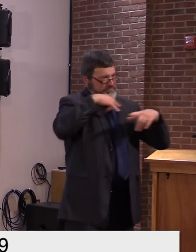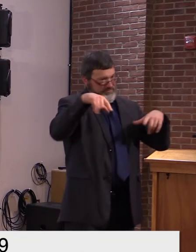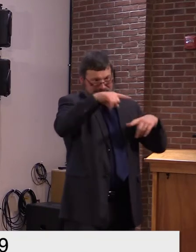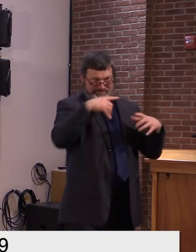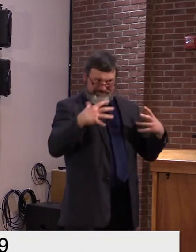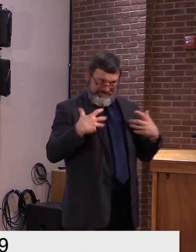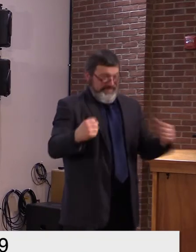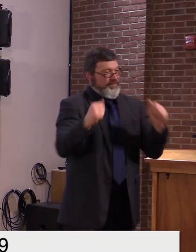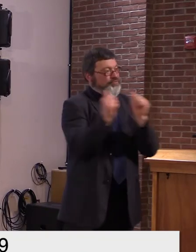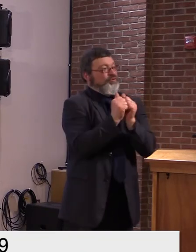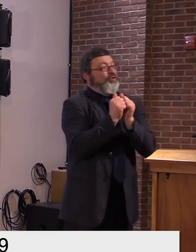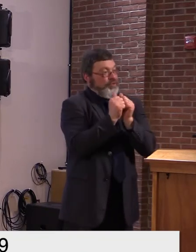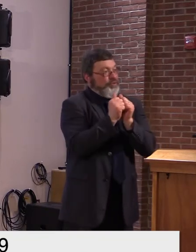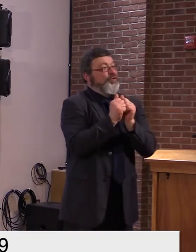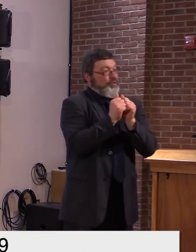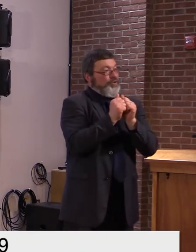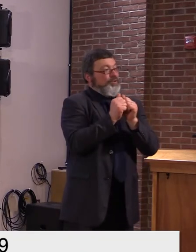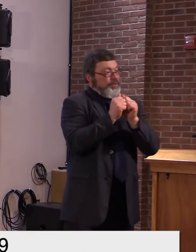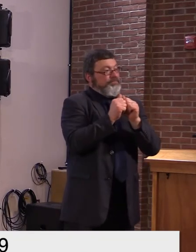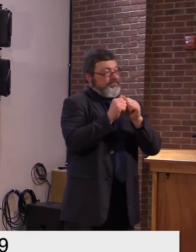as normal.